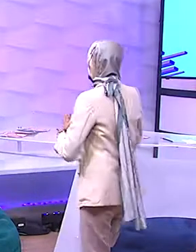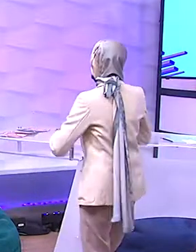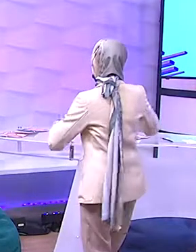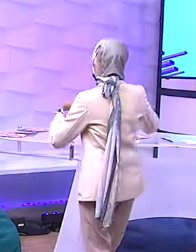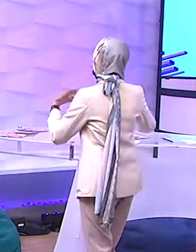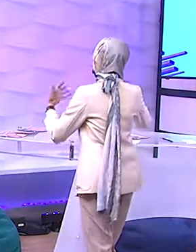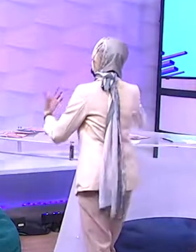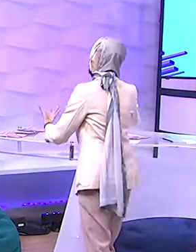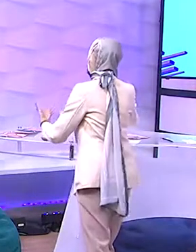next picture we have.